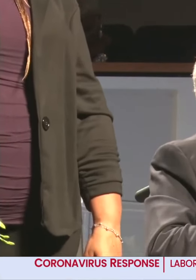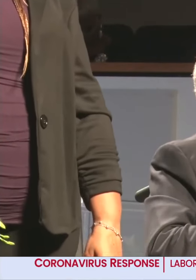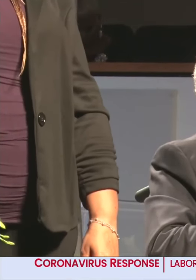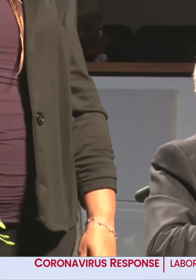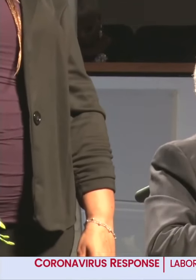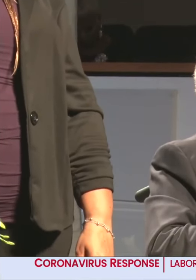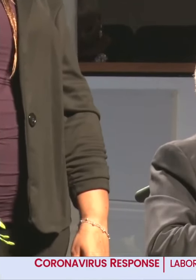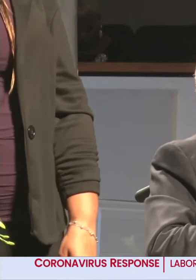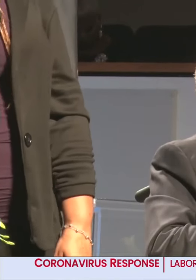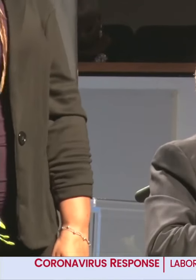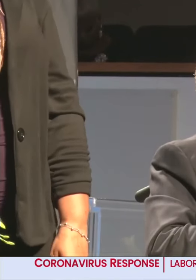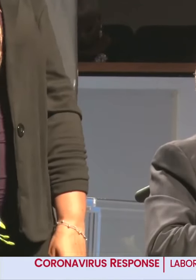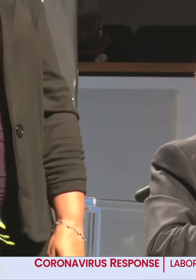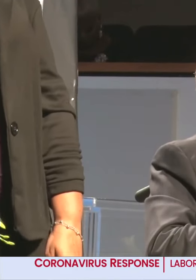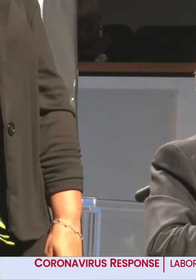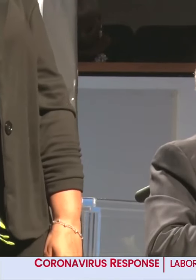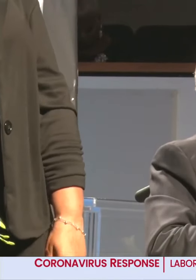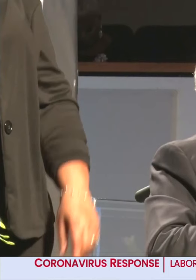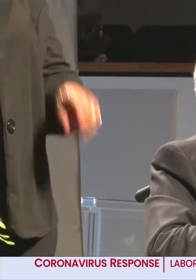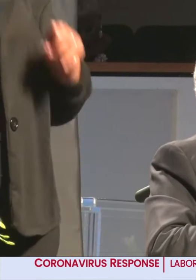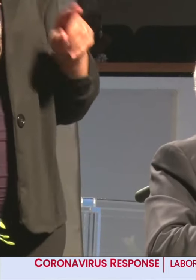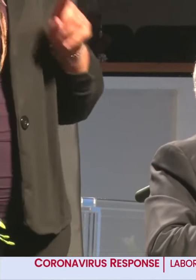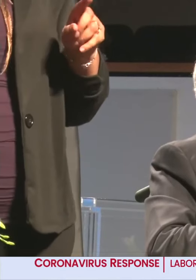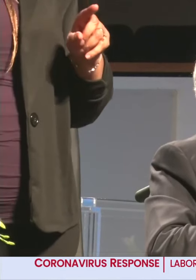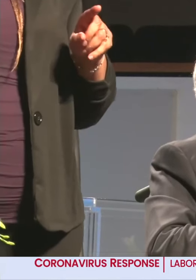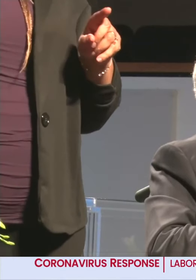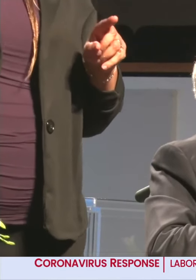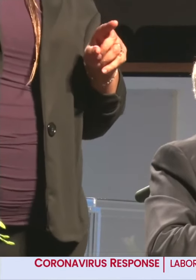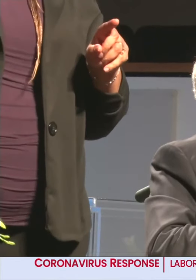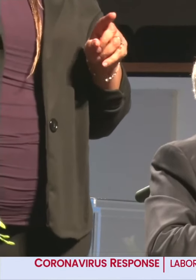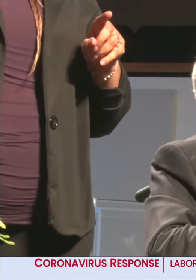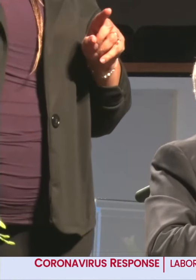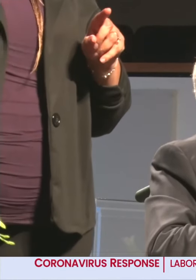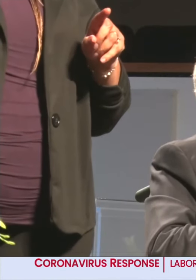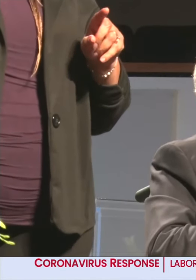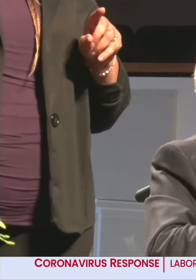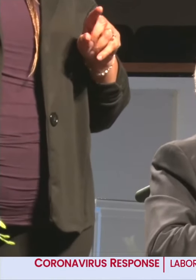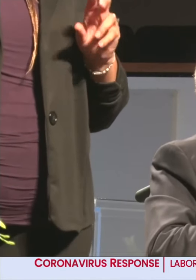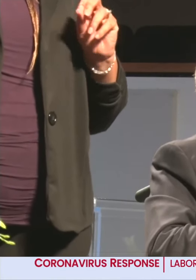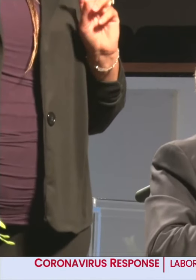He was a man of no rank or title.